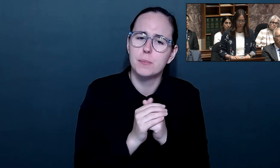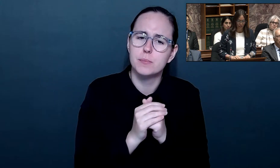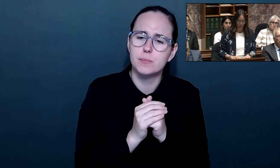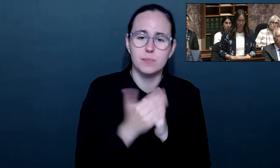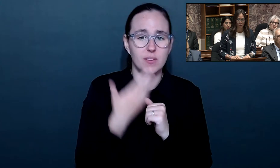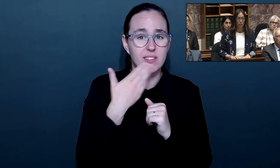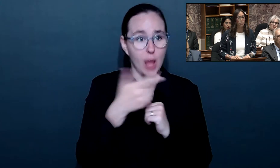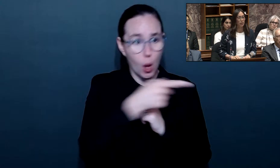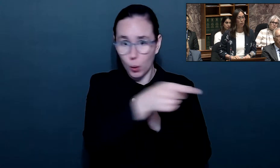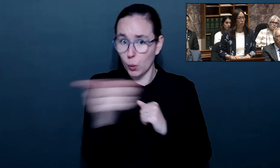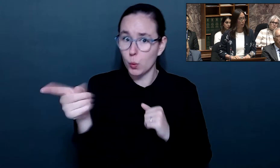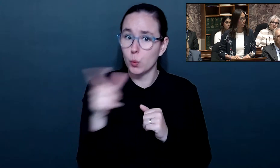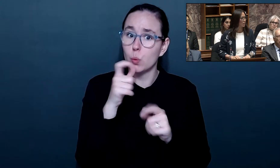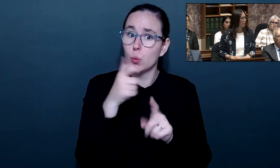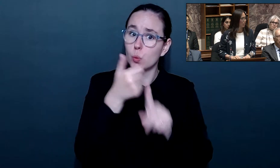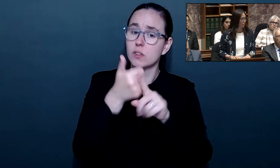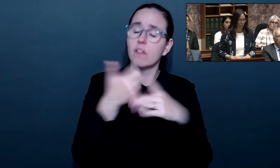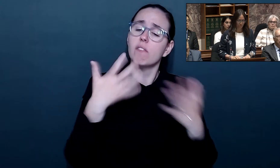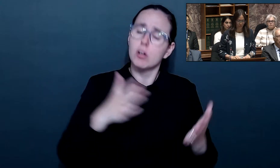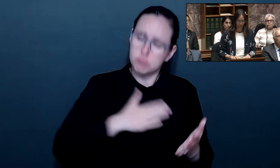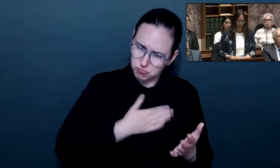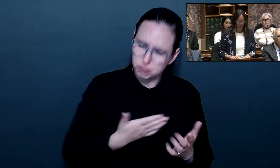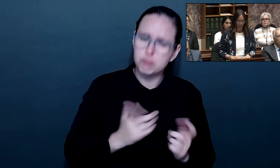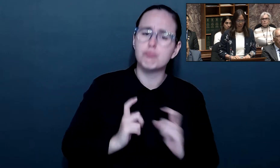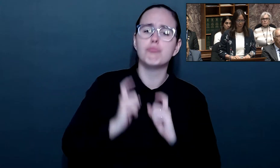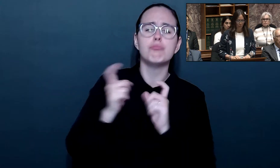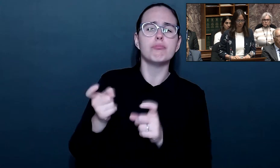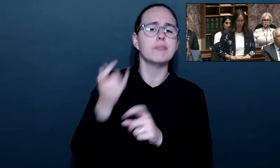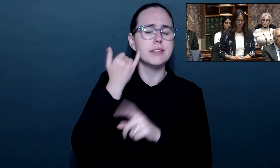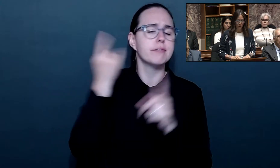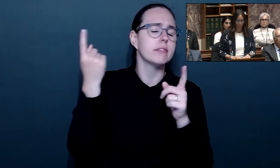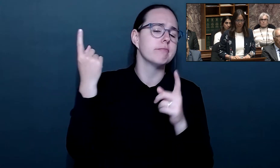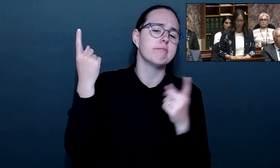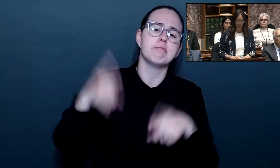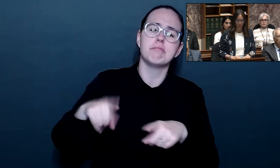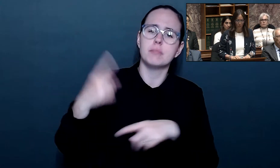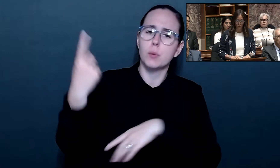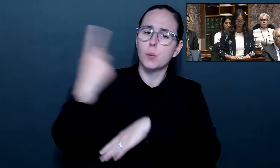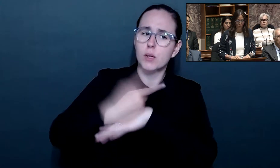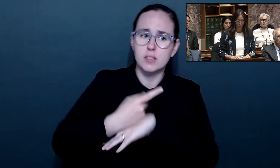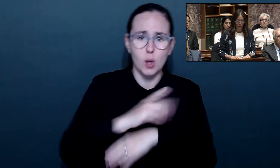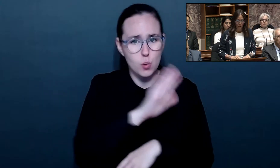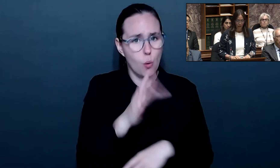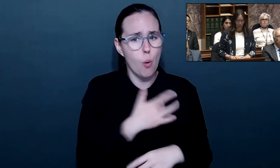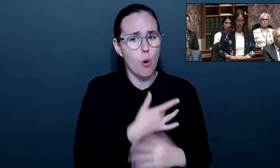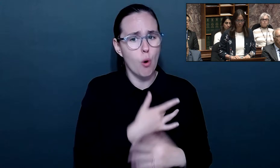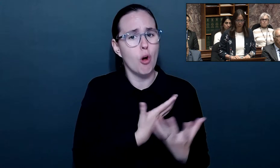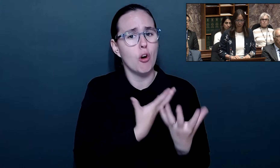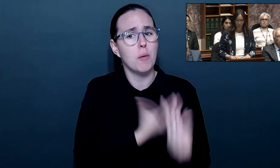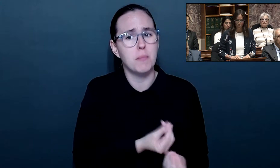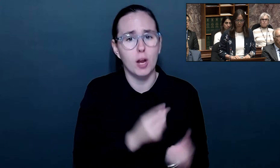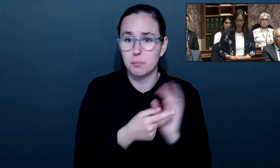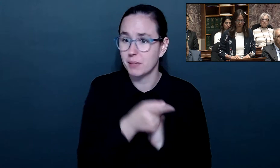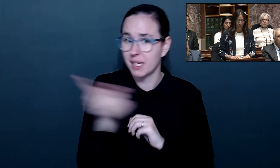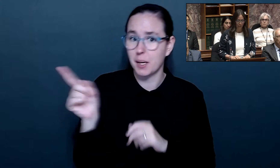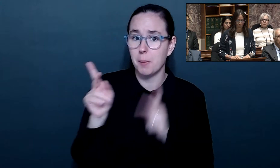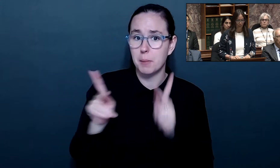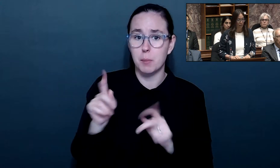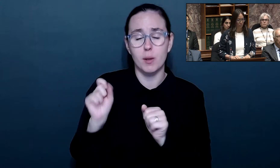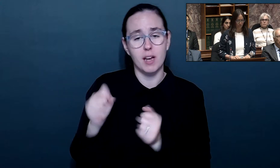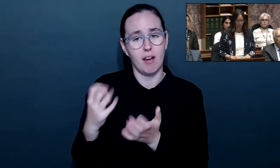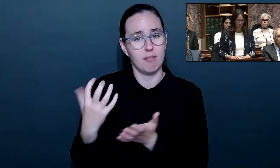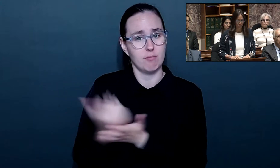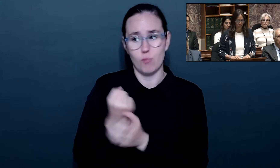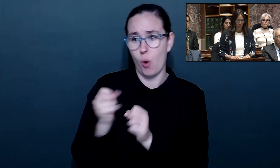and continue to be with the ones that they love. As BC Transplant says, quote, "It only takes 2 minutes to save